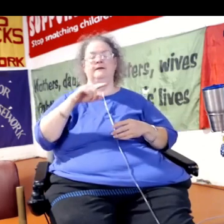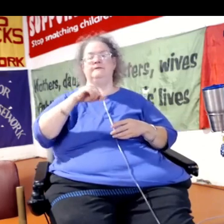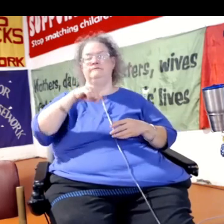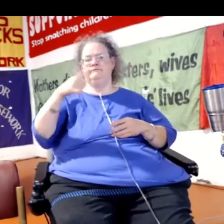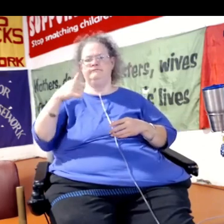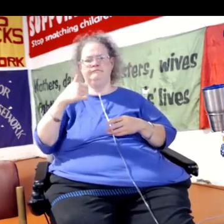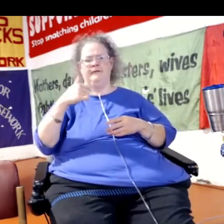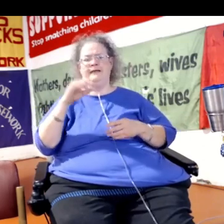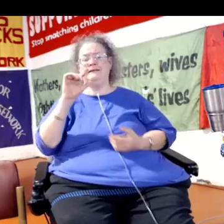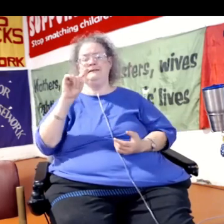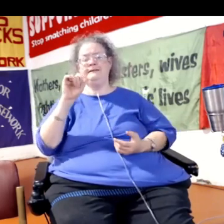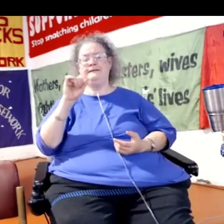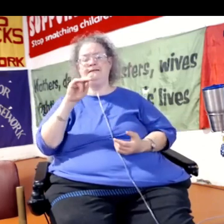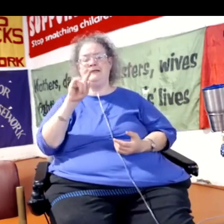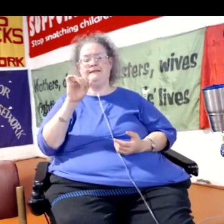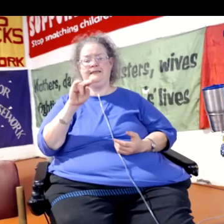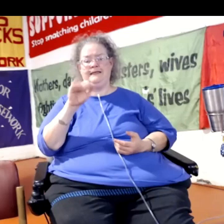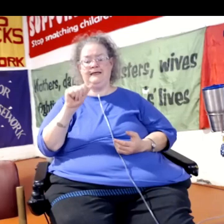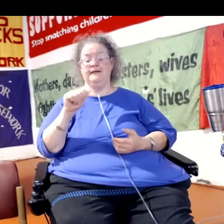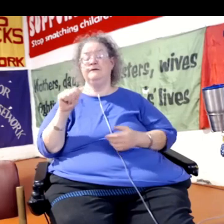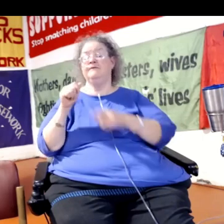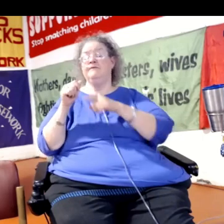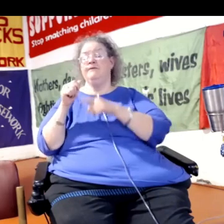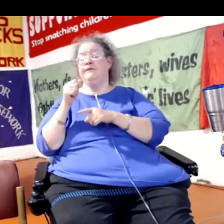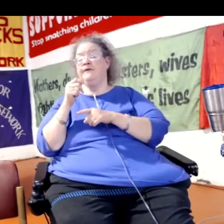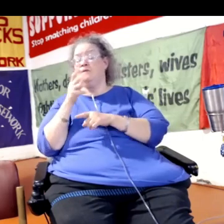In Tanzania, the women in the socialist villages,